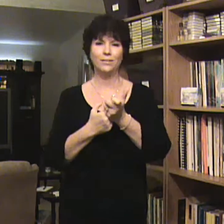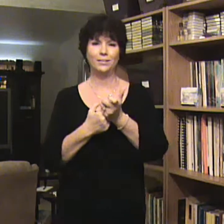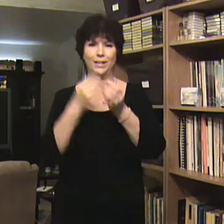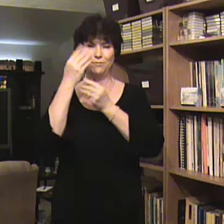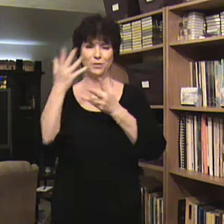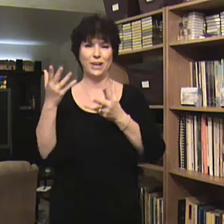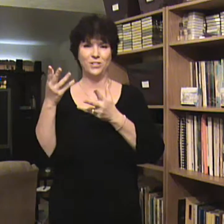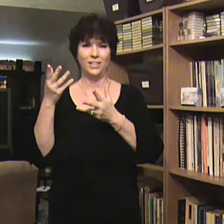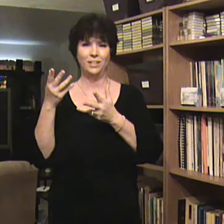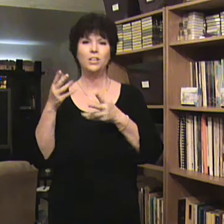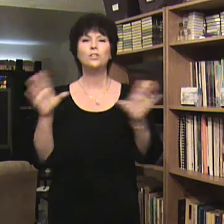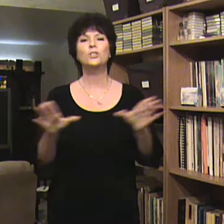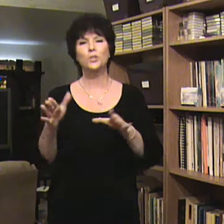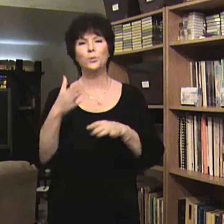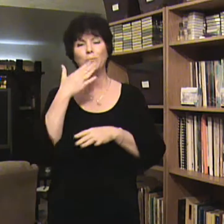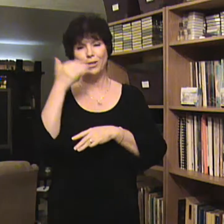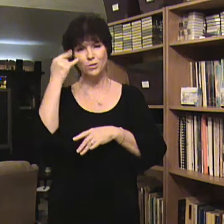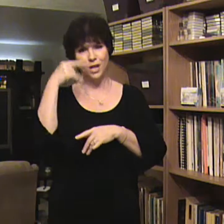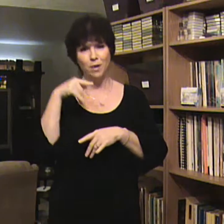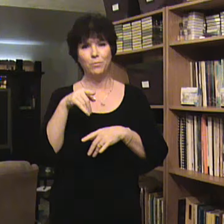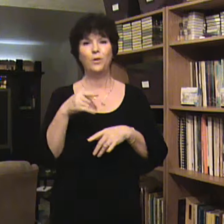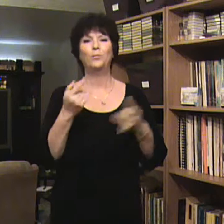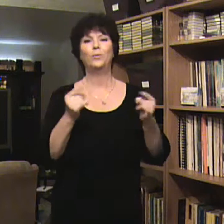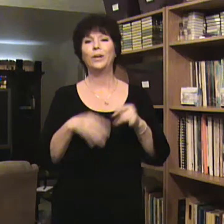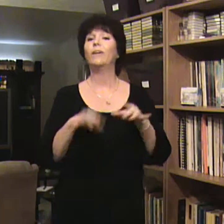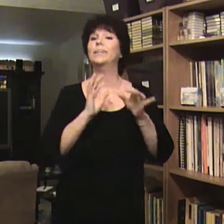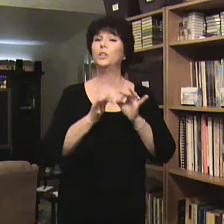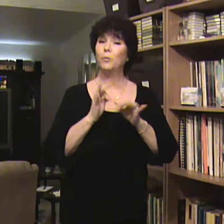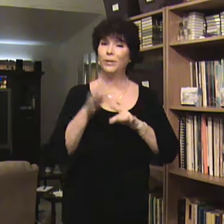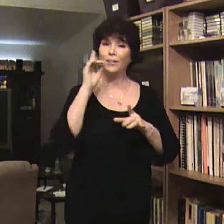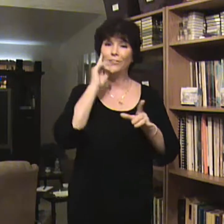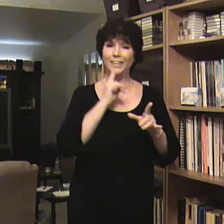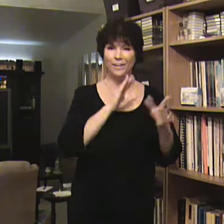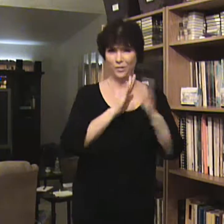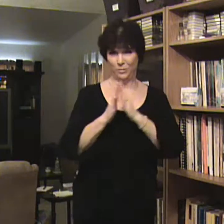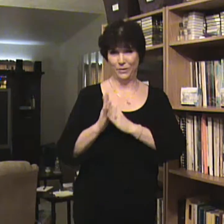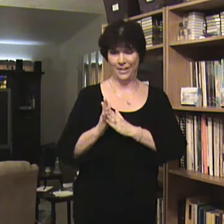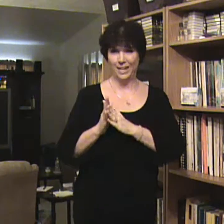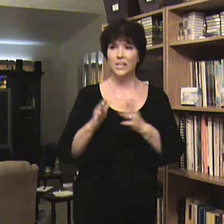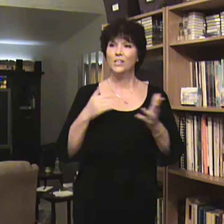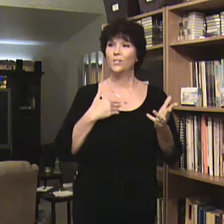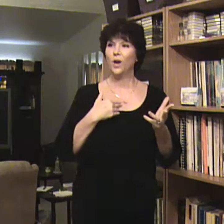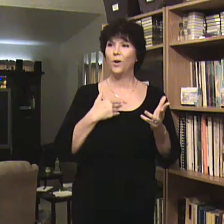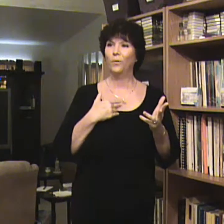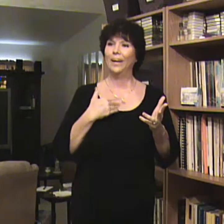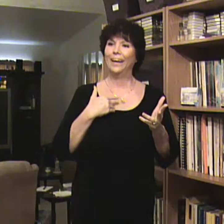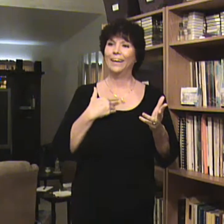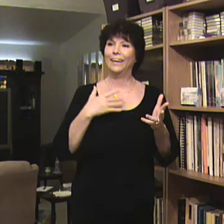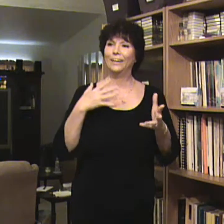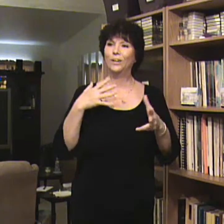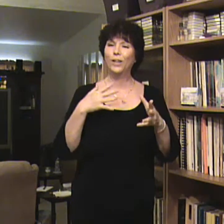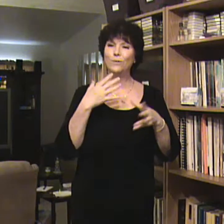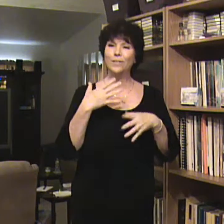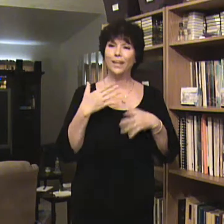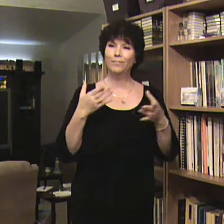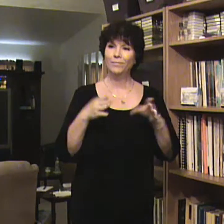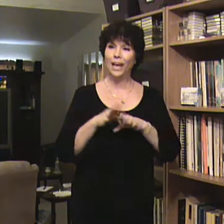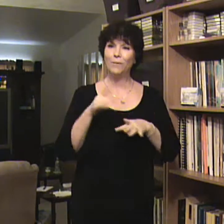support information to do a better job when we are interpreting for the deaf community. So in closing, I would